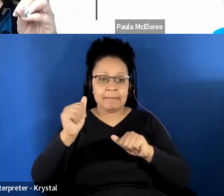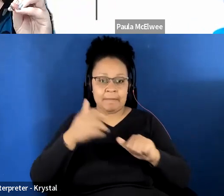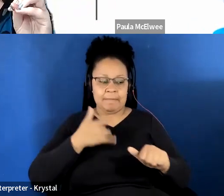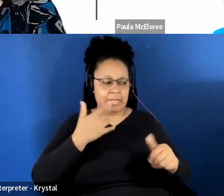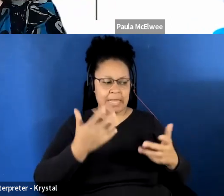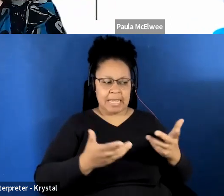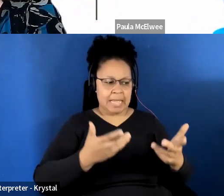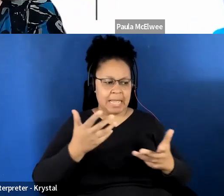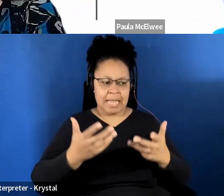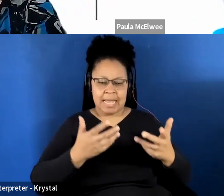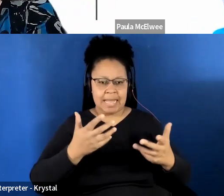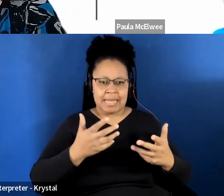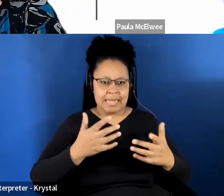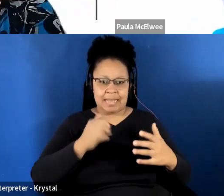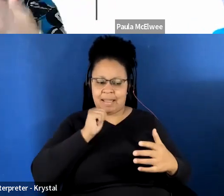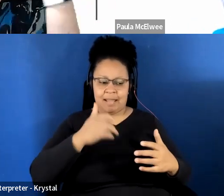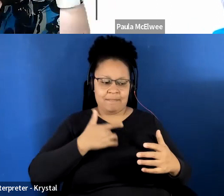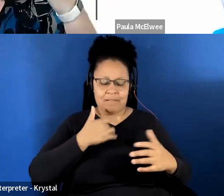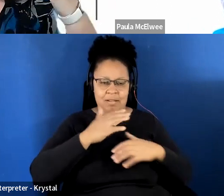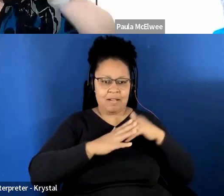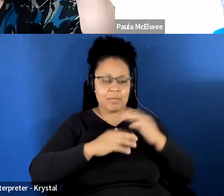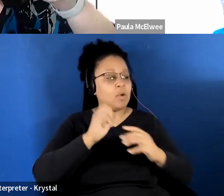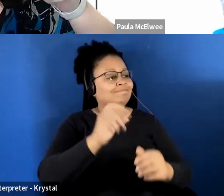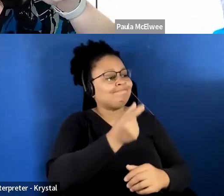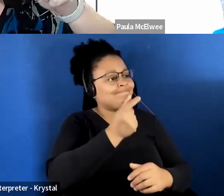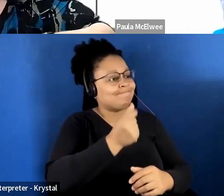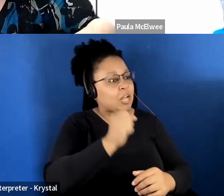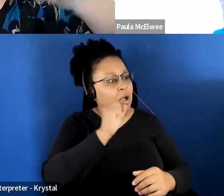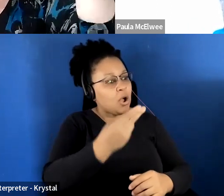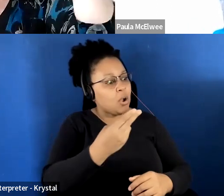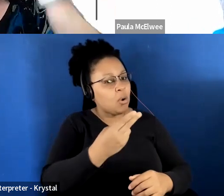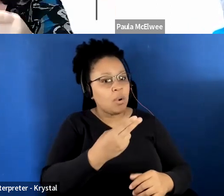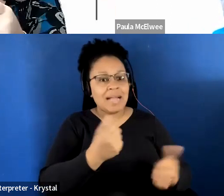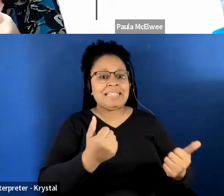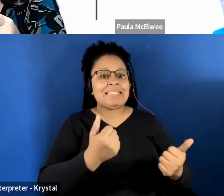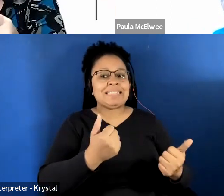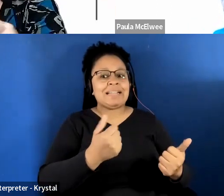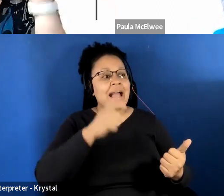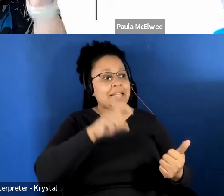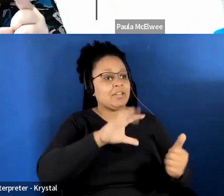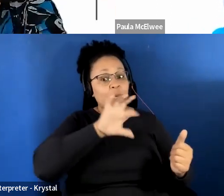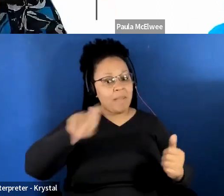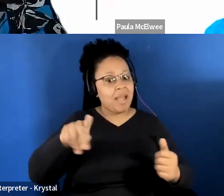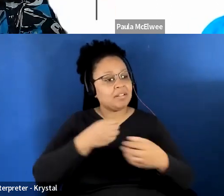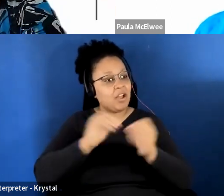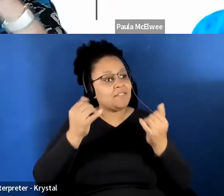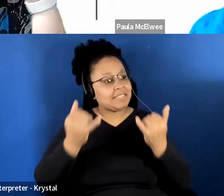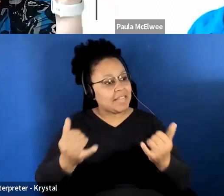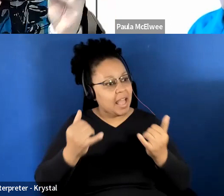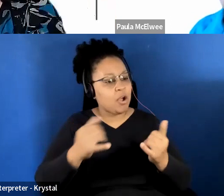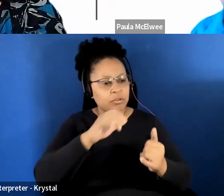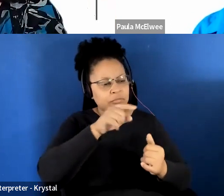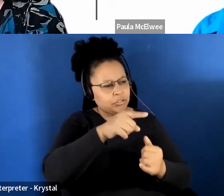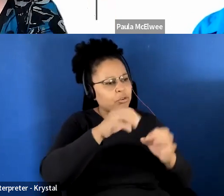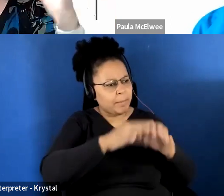to get really, really tense and I don't feel comfortable said, oh, you know what? This is so important. I'm going to go right back to the office now and talk to my supervisor and blah,